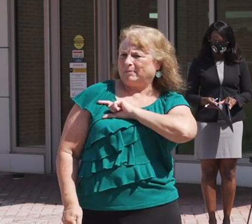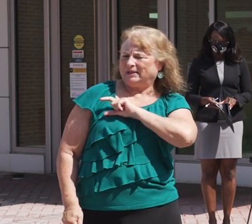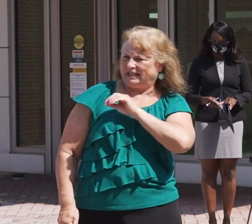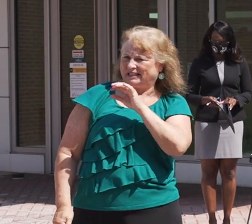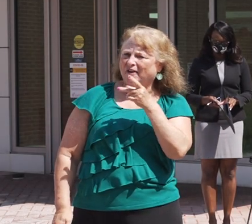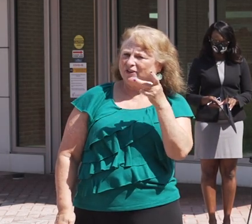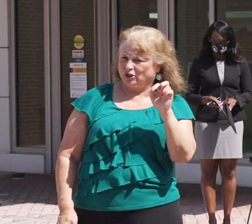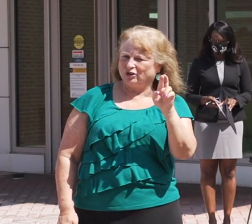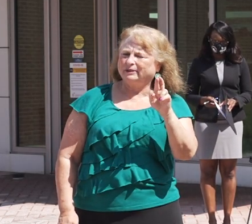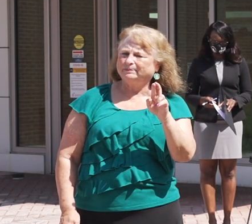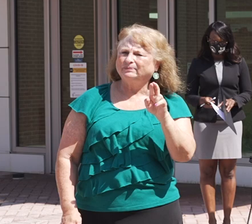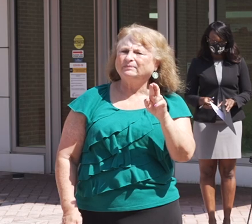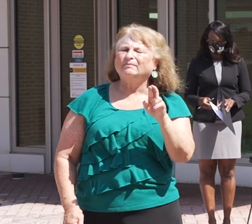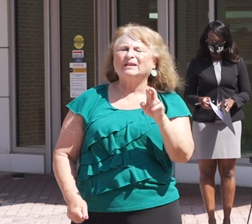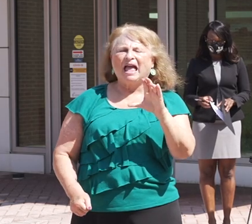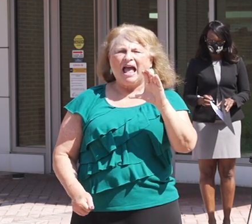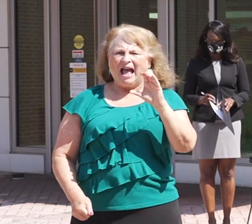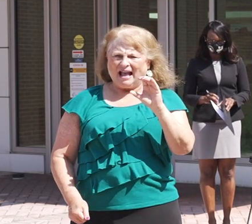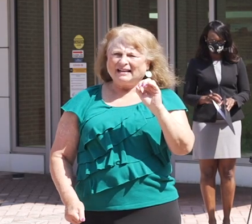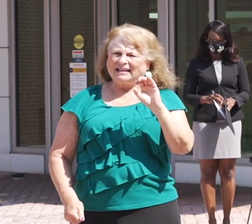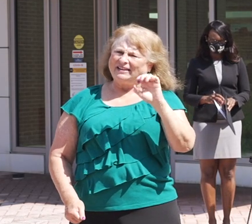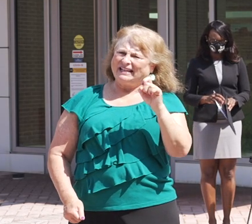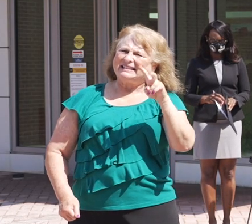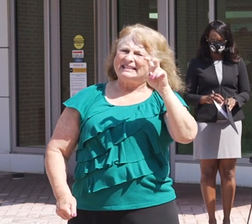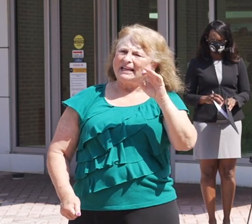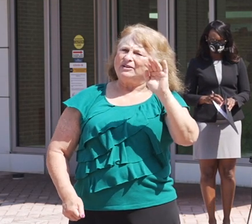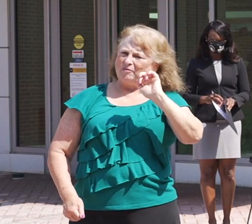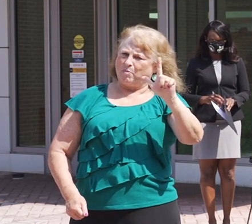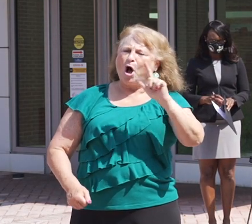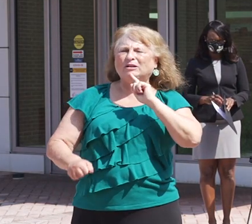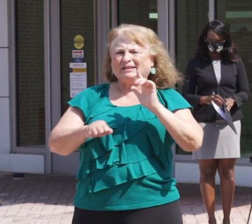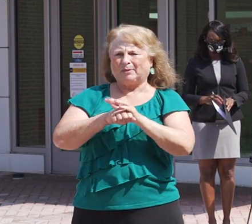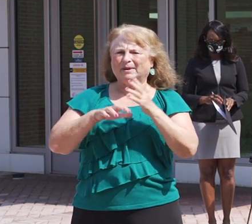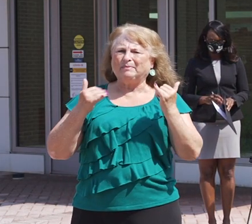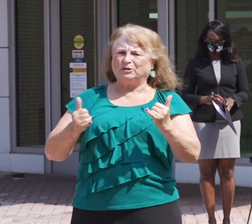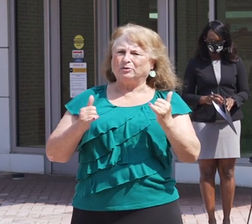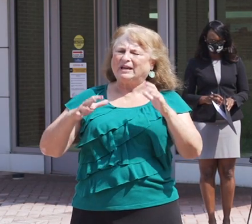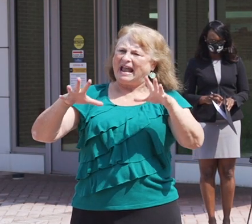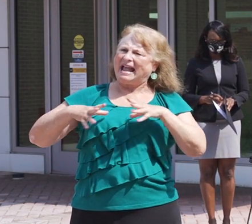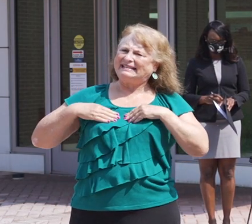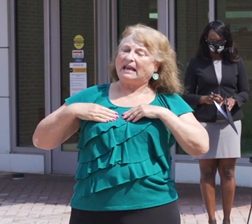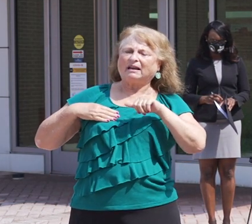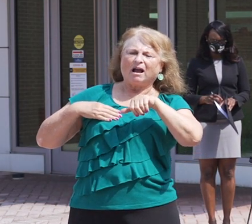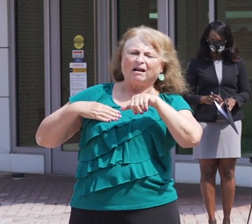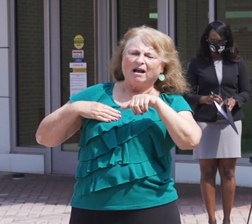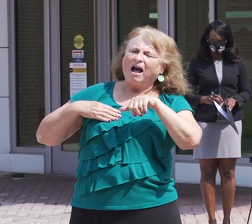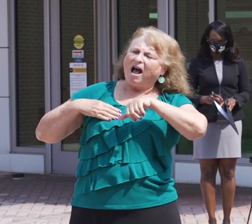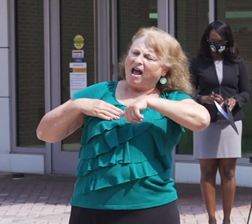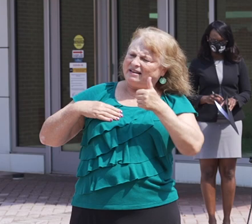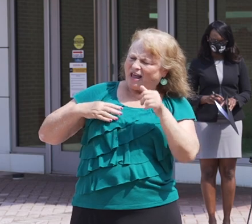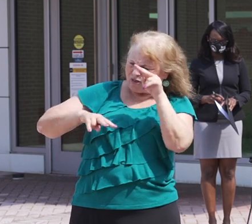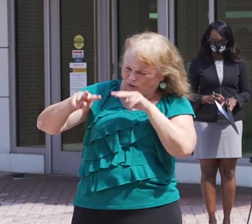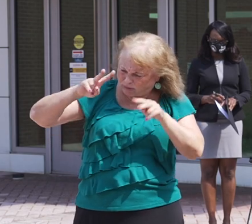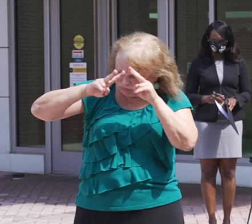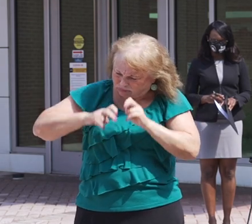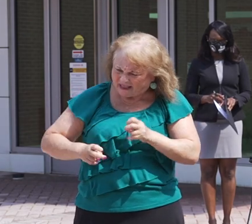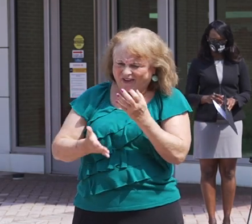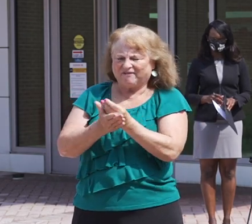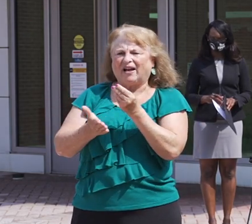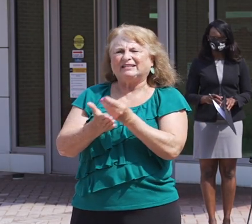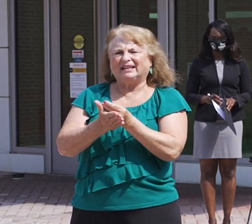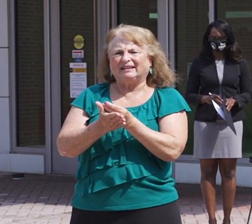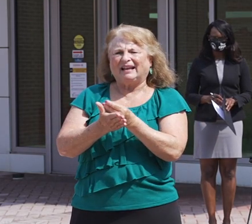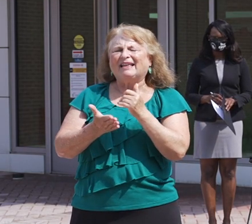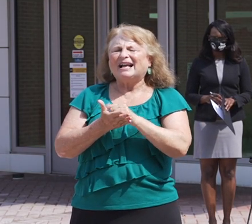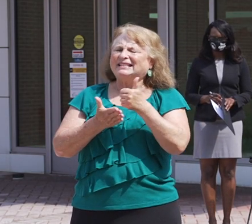officer. County Executive Ball's commitment today at taking another look at the funding is just